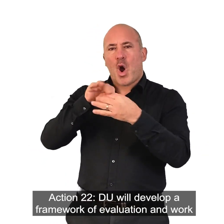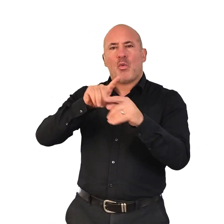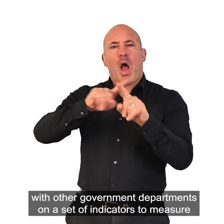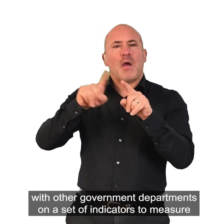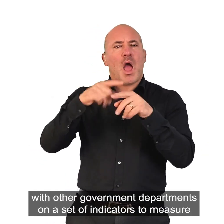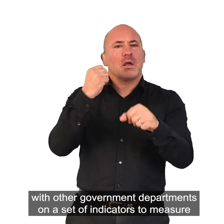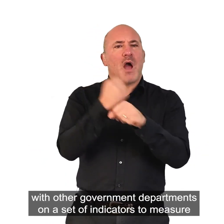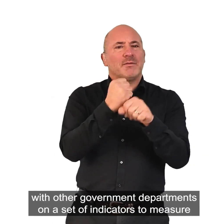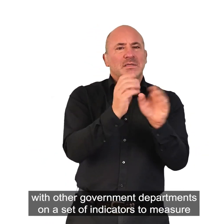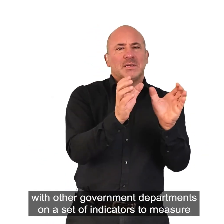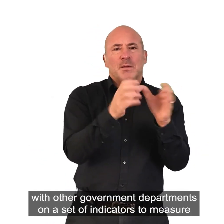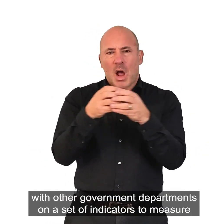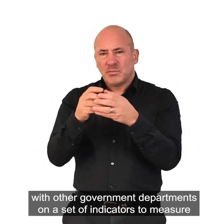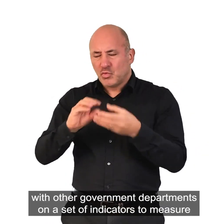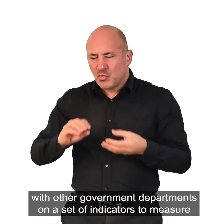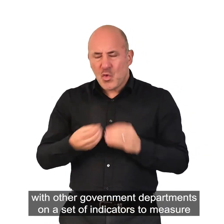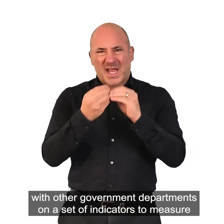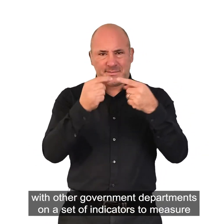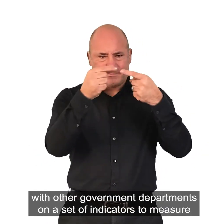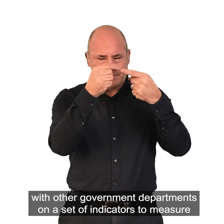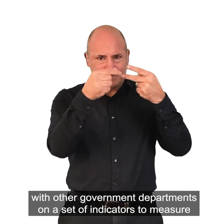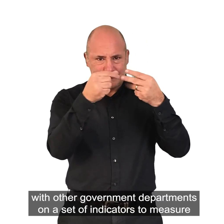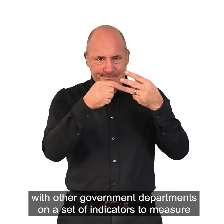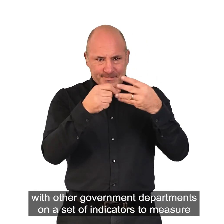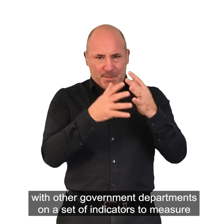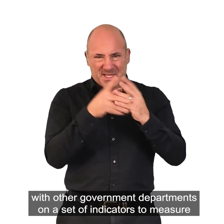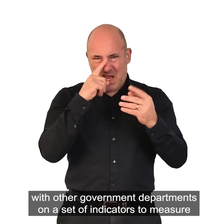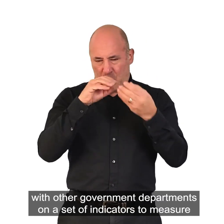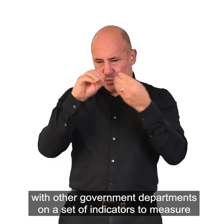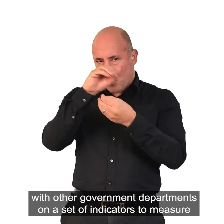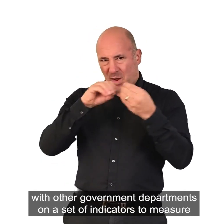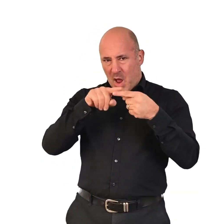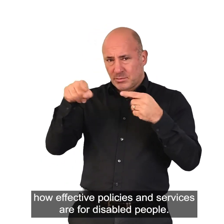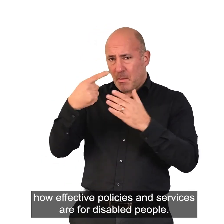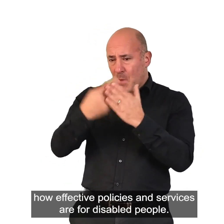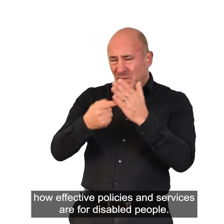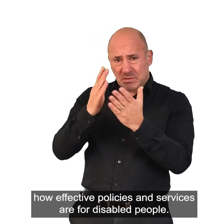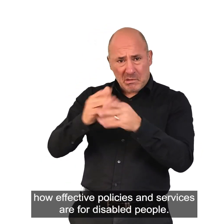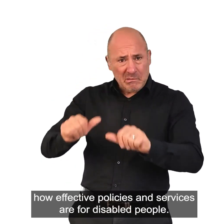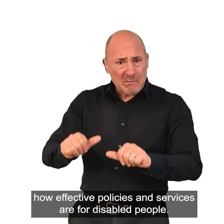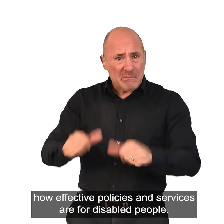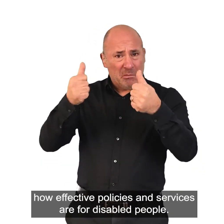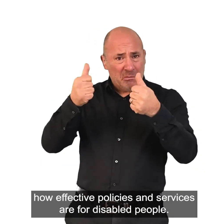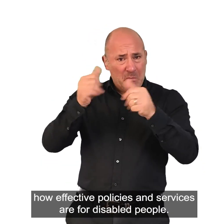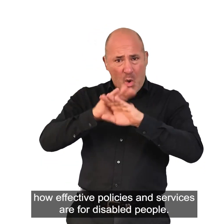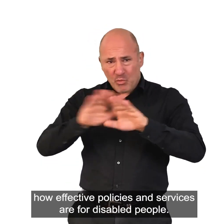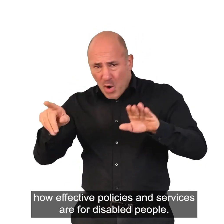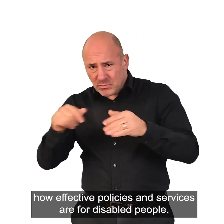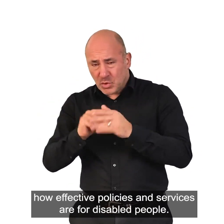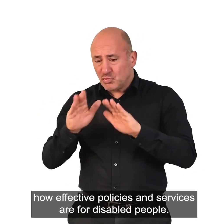with other government departments on a set of indicators to measure how effective policies and services are for disabled